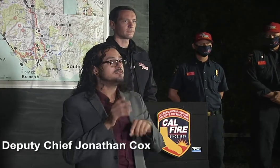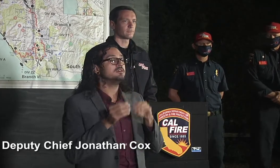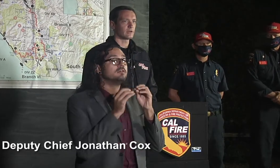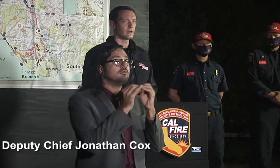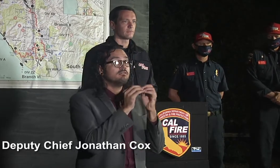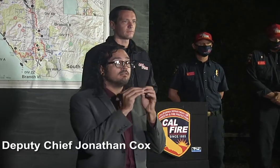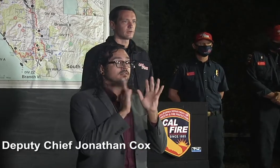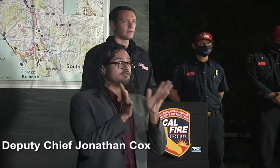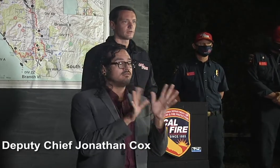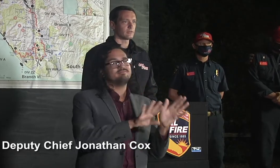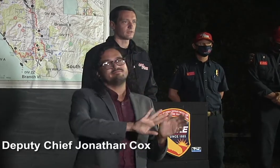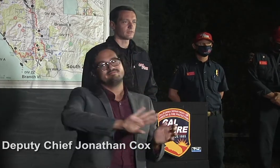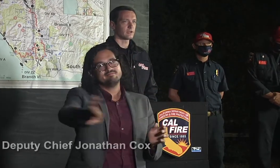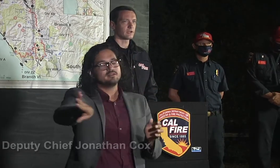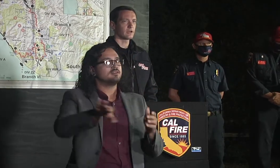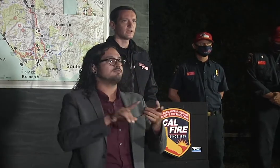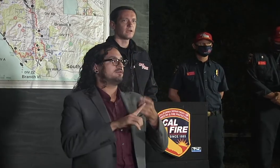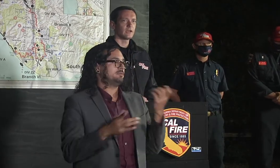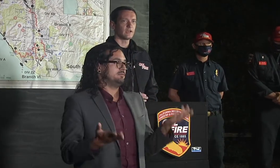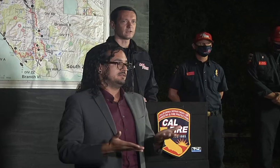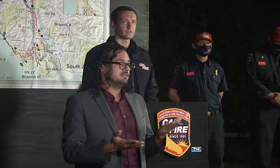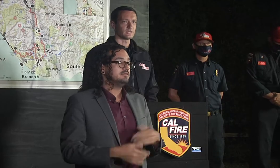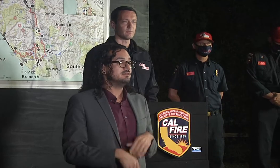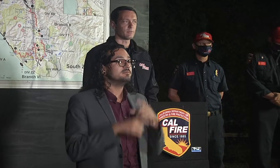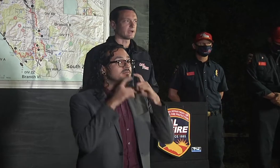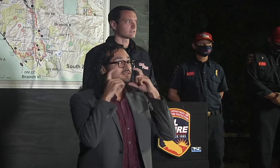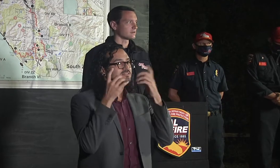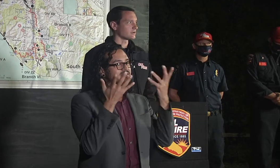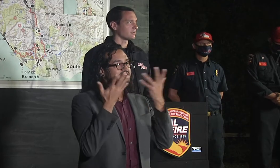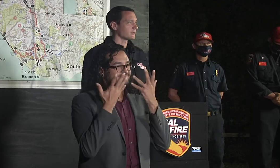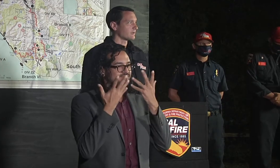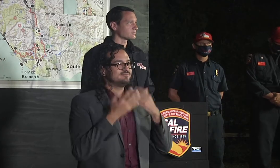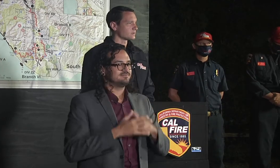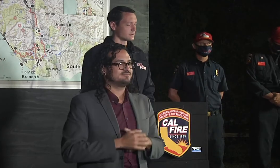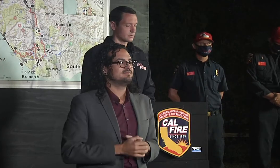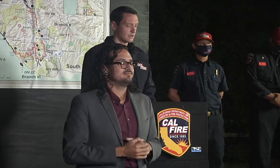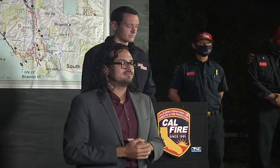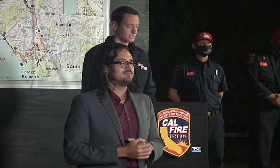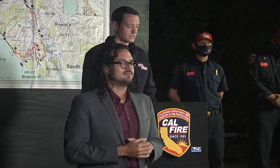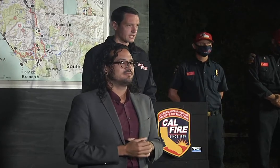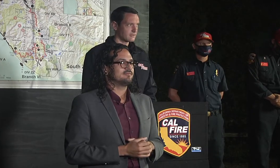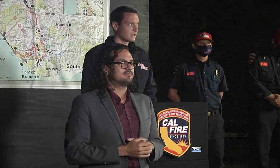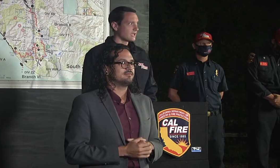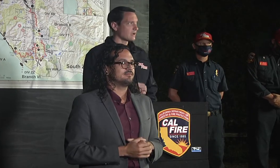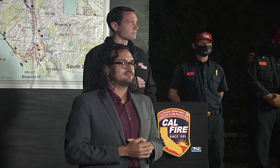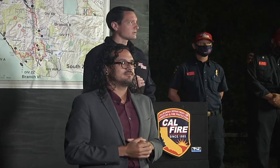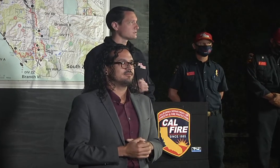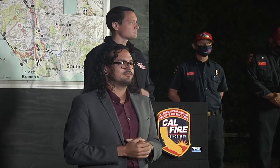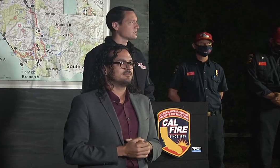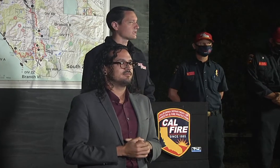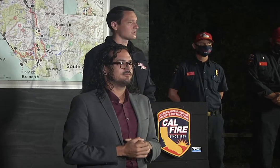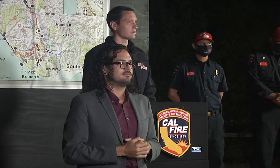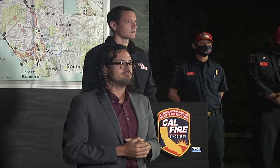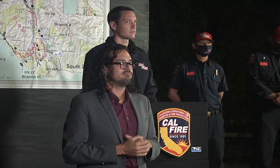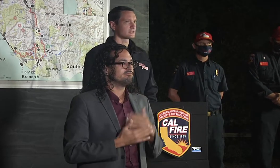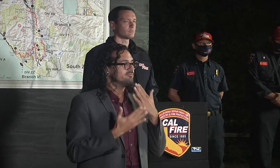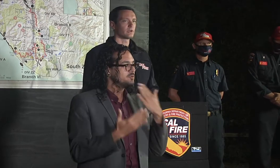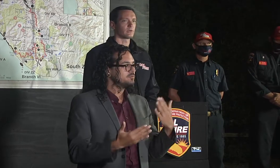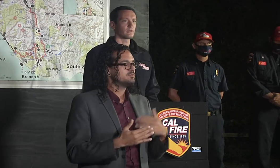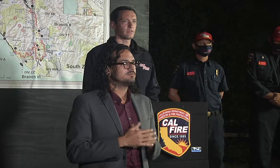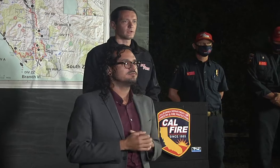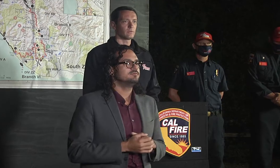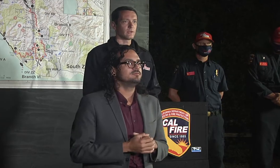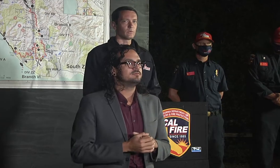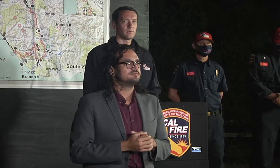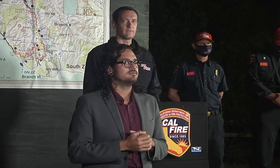away from the area, and also keep your masks on at all times. We'd appreciate it. Everybody who's speaking here this